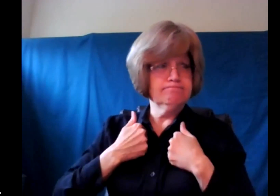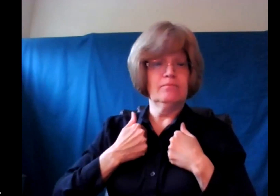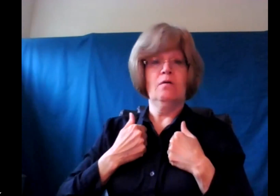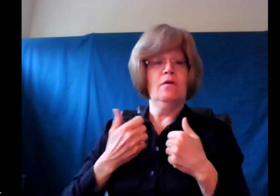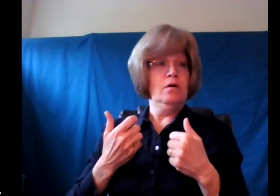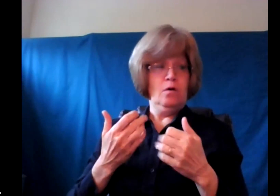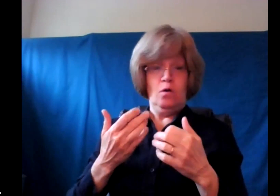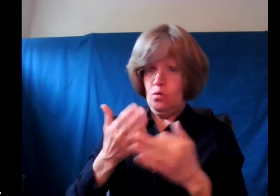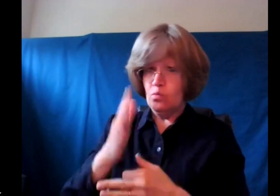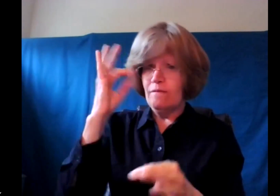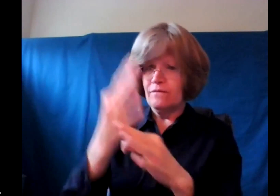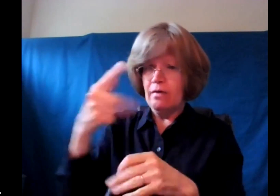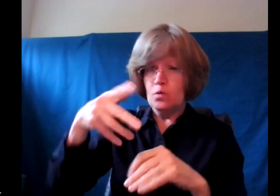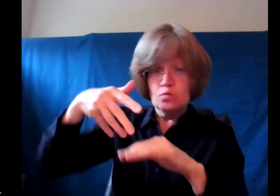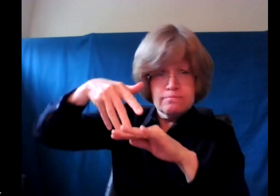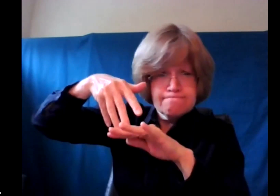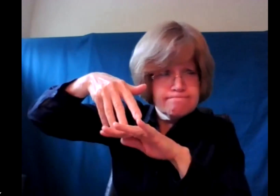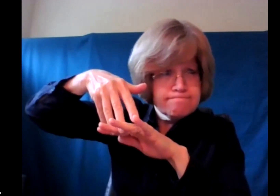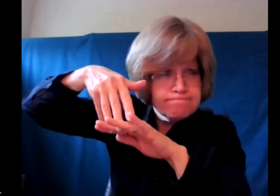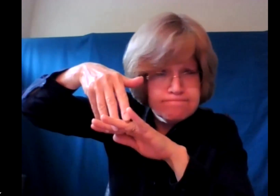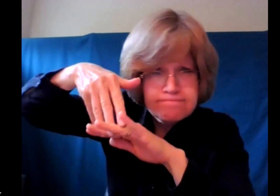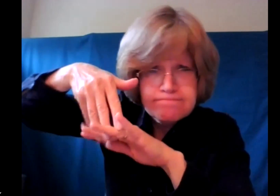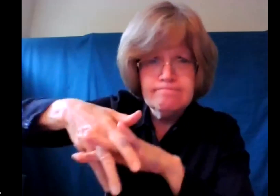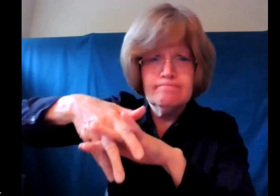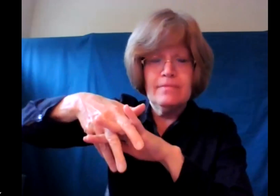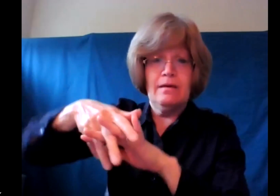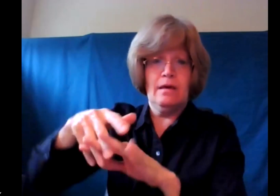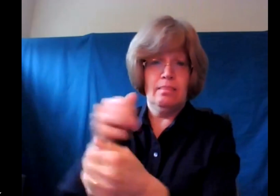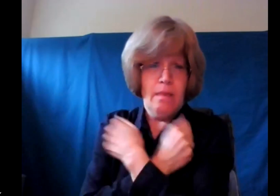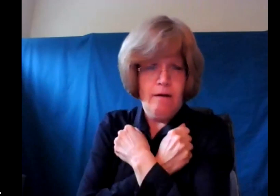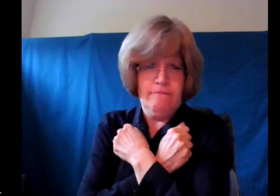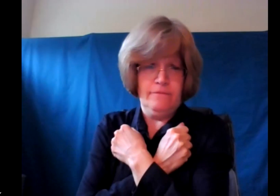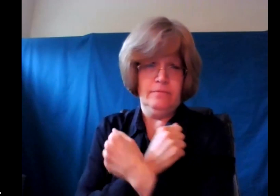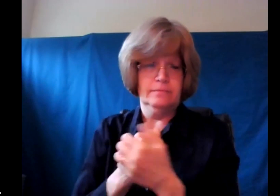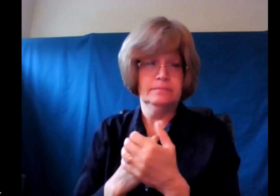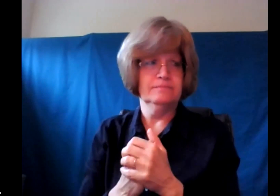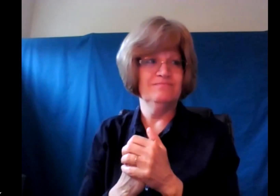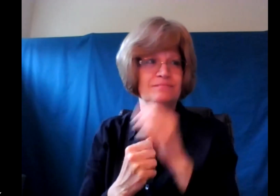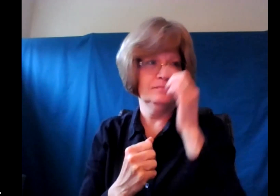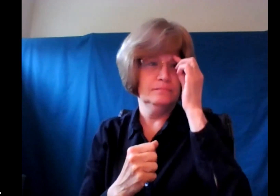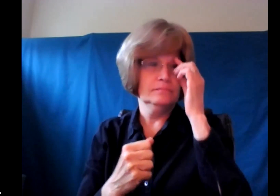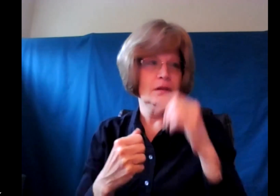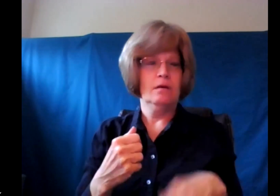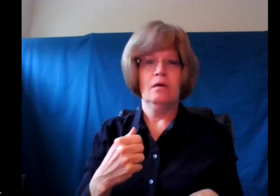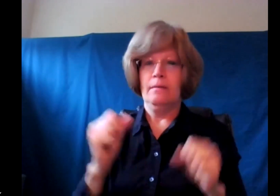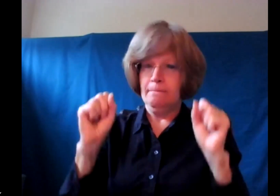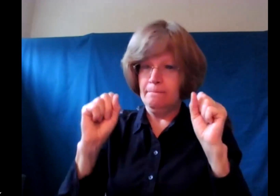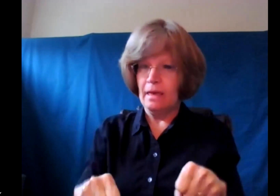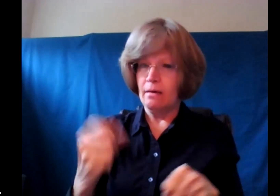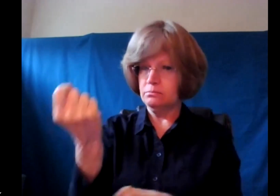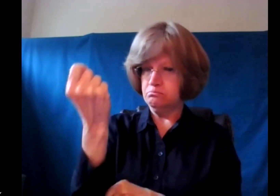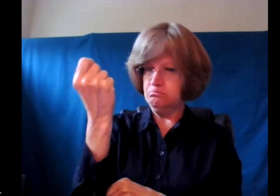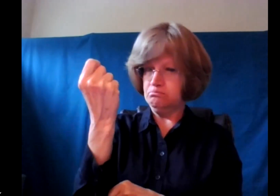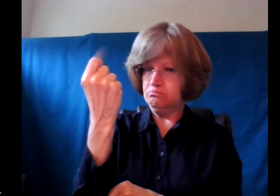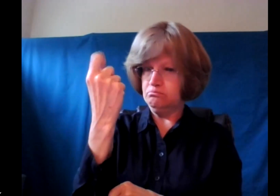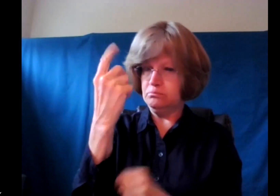the faith that you, being rooted and grounded in love, may be able to comprehend